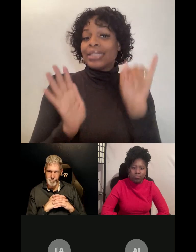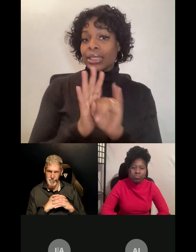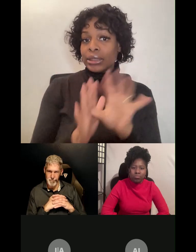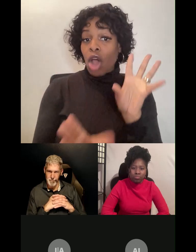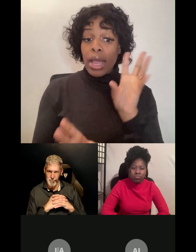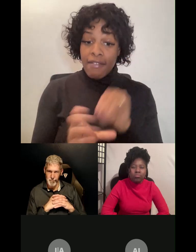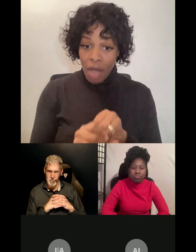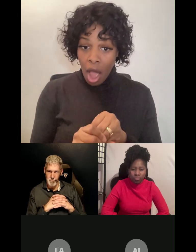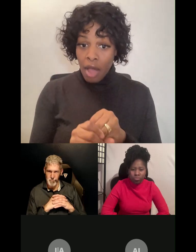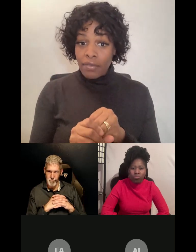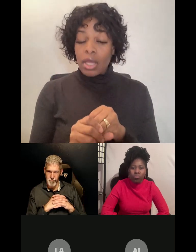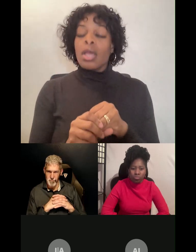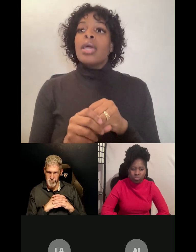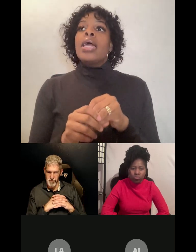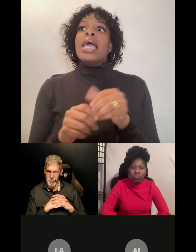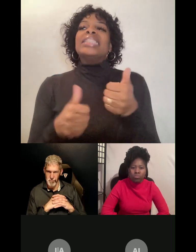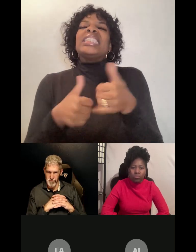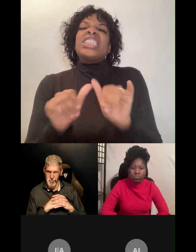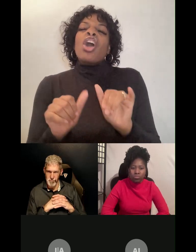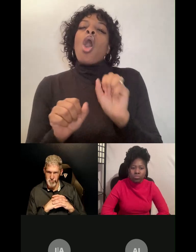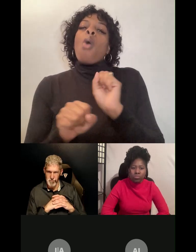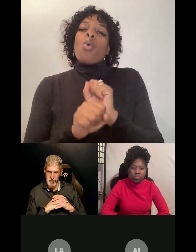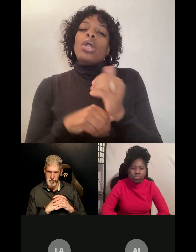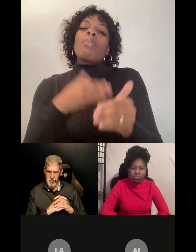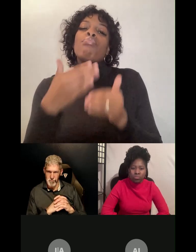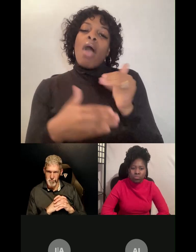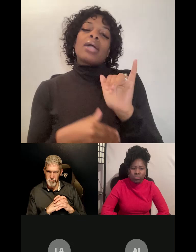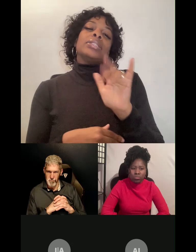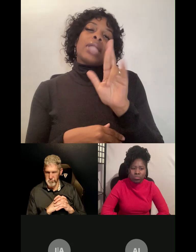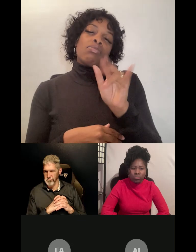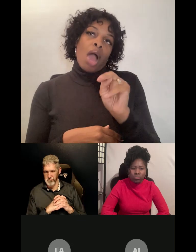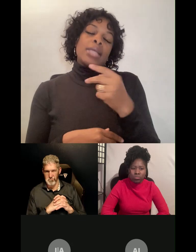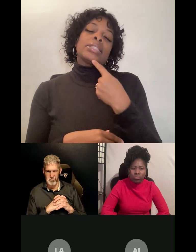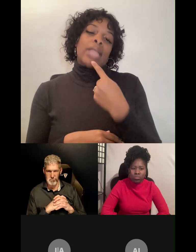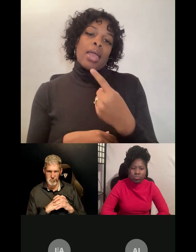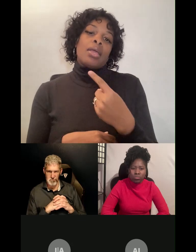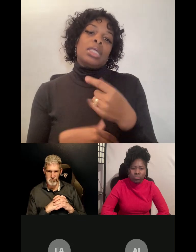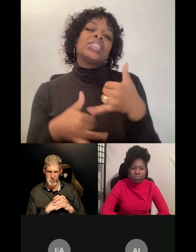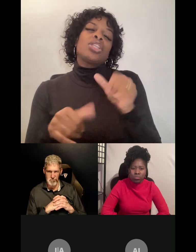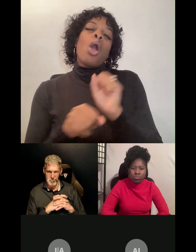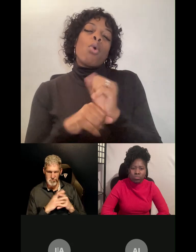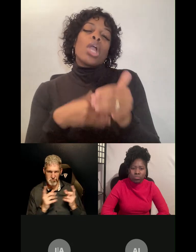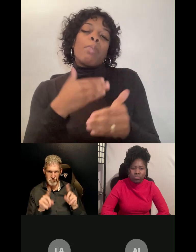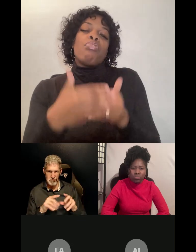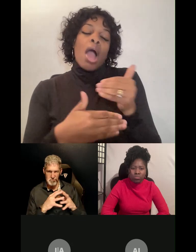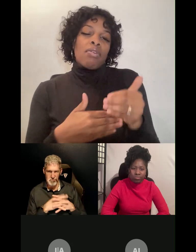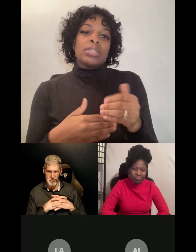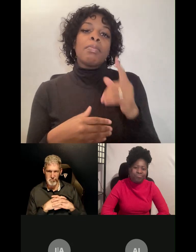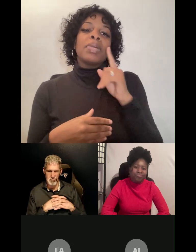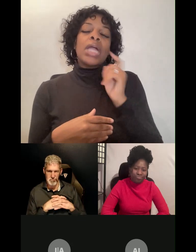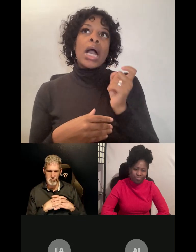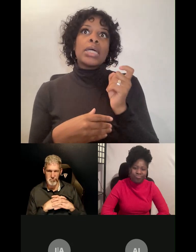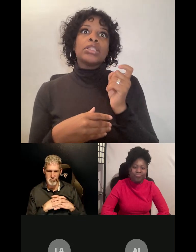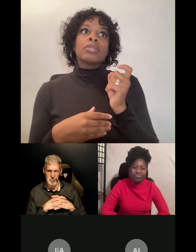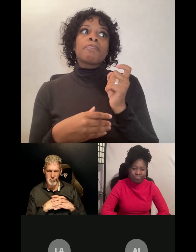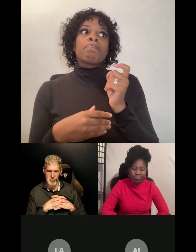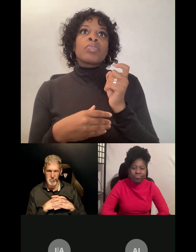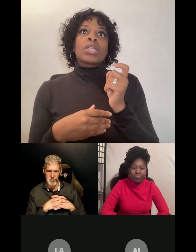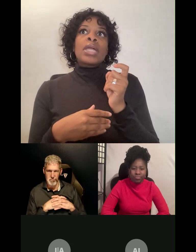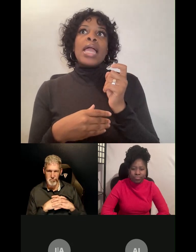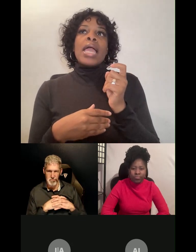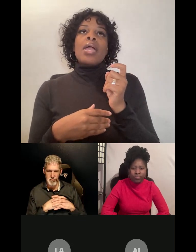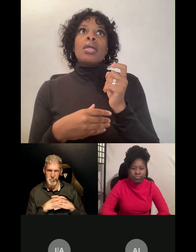gender identity are involved. It's still a work in progress, like Ryan said. It's still a work in progress because